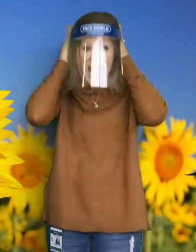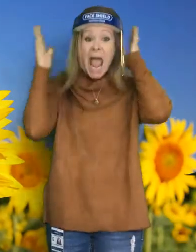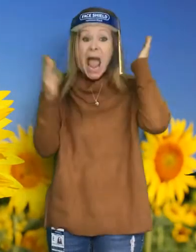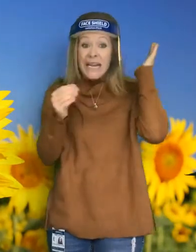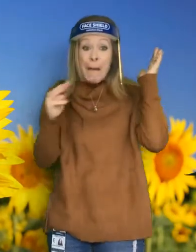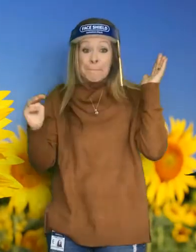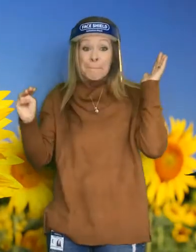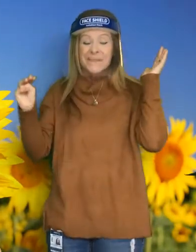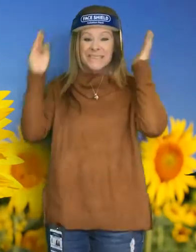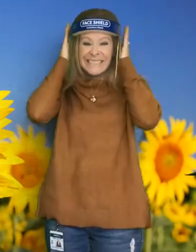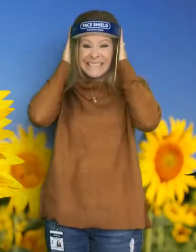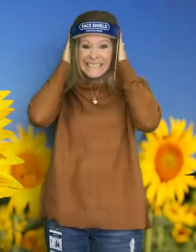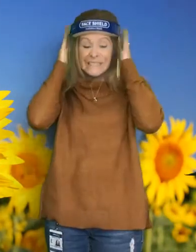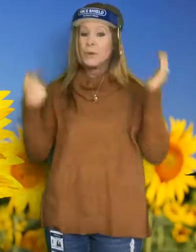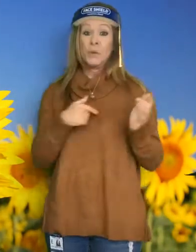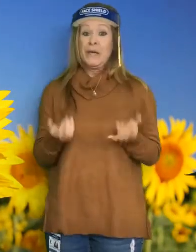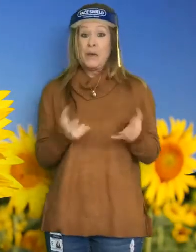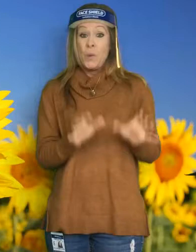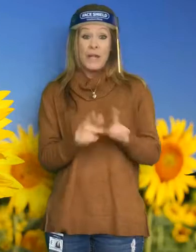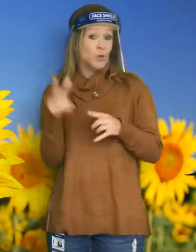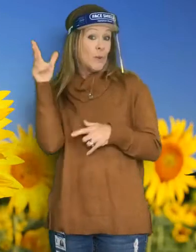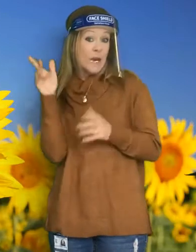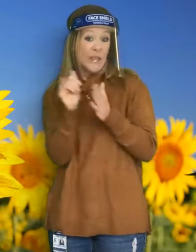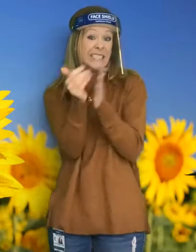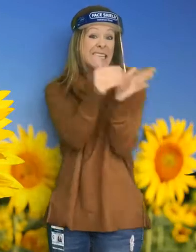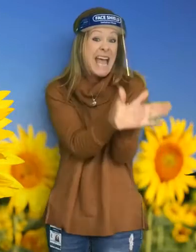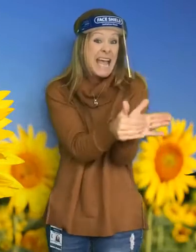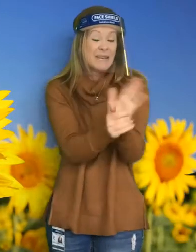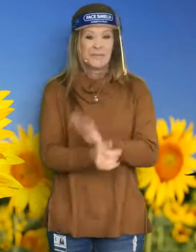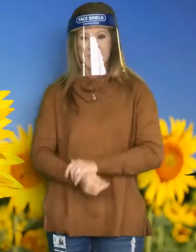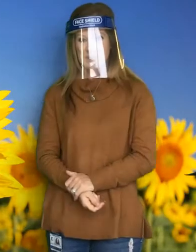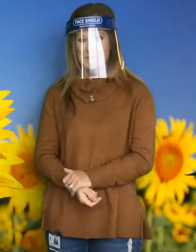hum. We don't want them to hear this again.